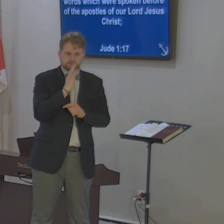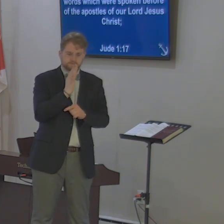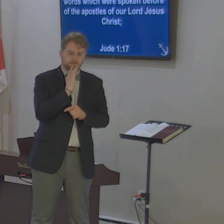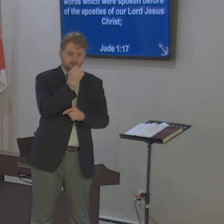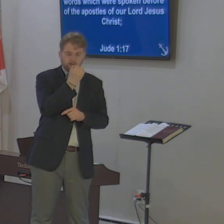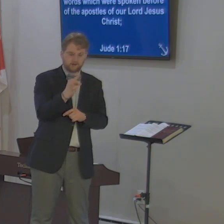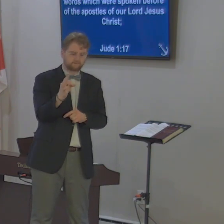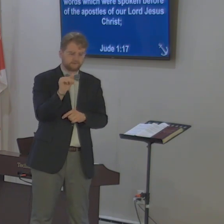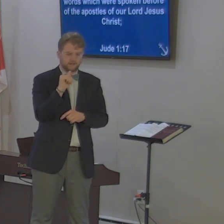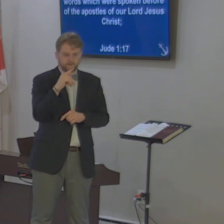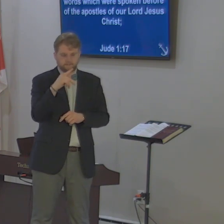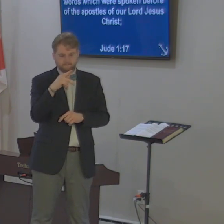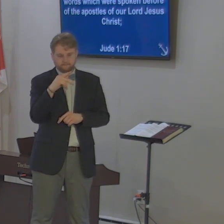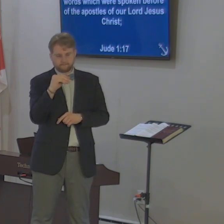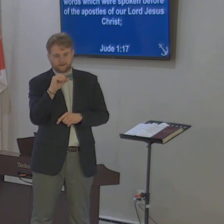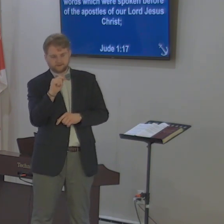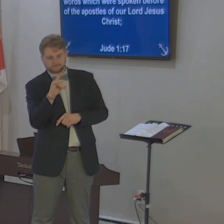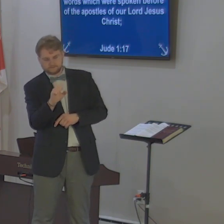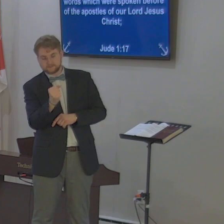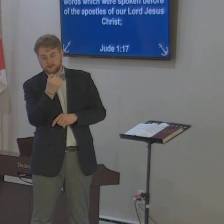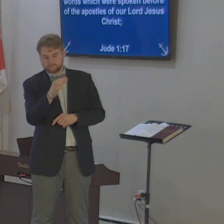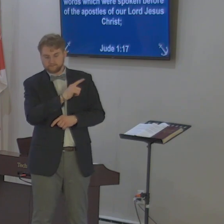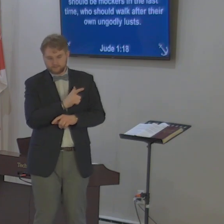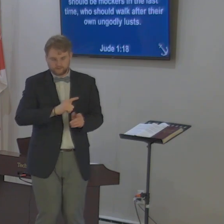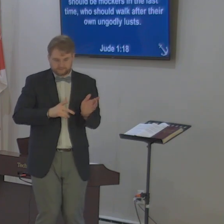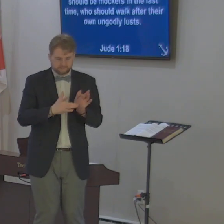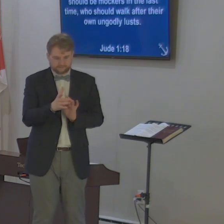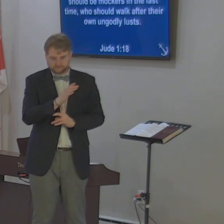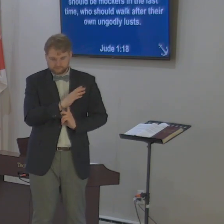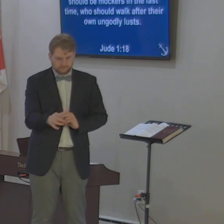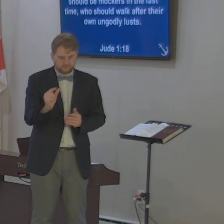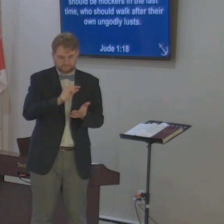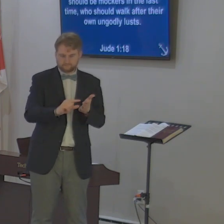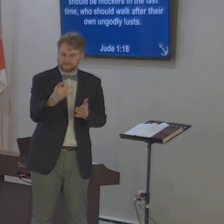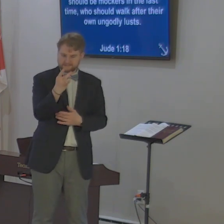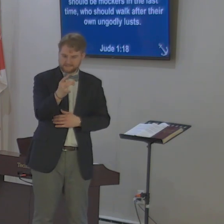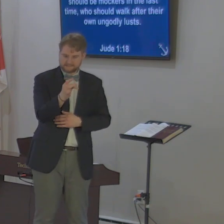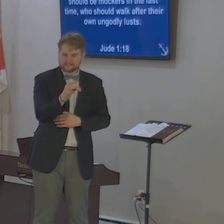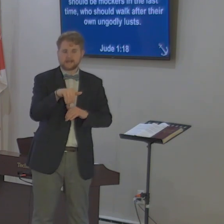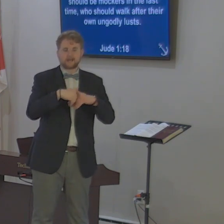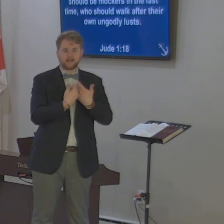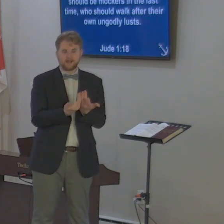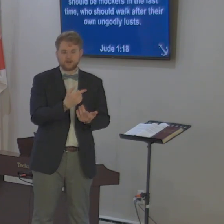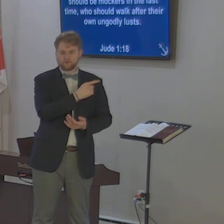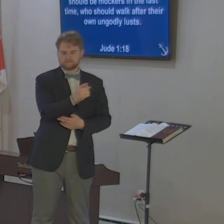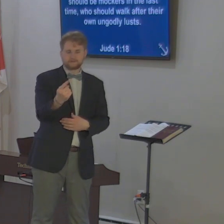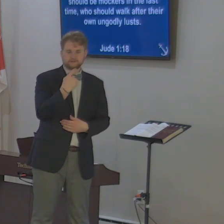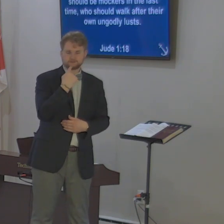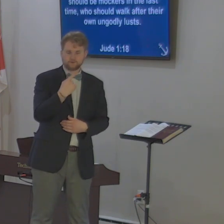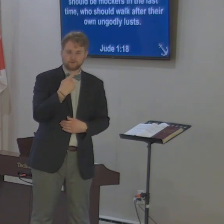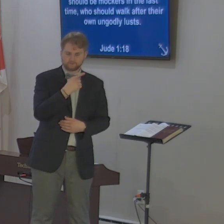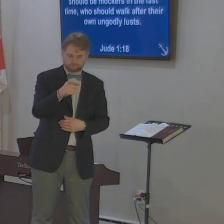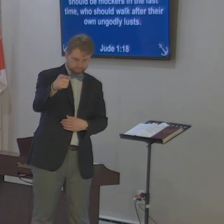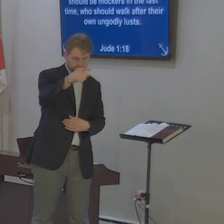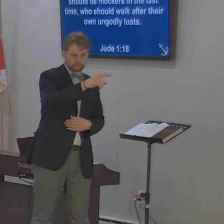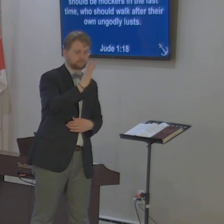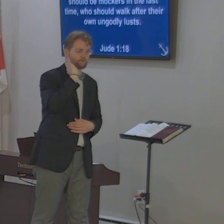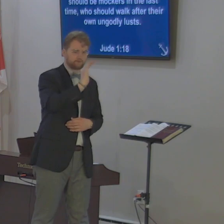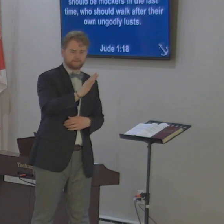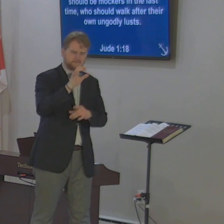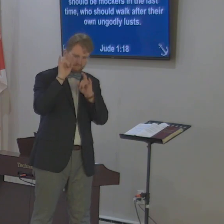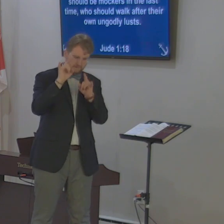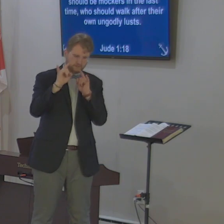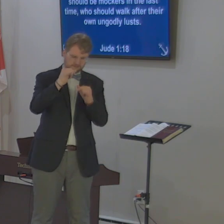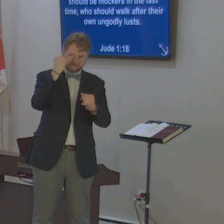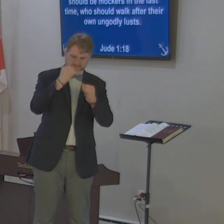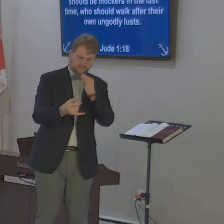Lord Jesus Christ. Verse 18, how they told you there should be mockers in the last time who